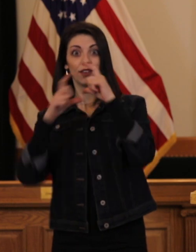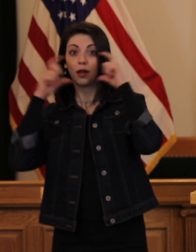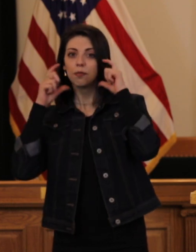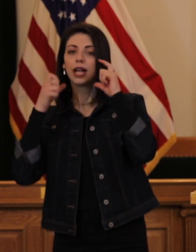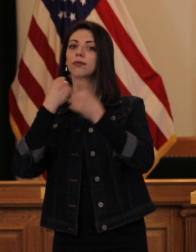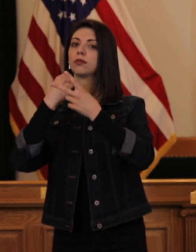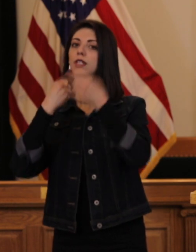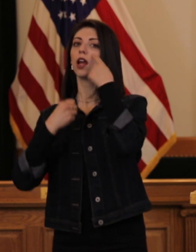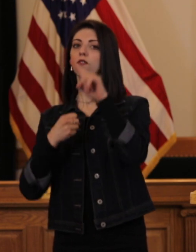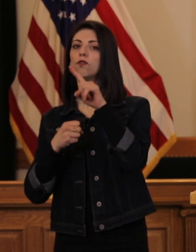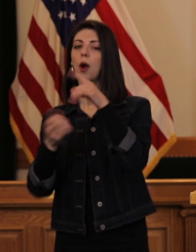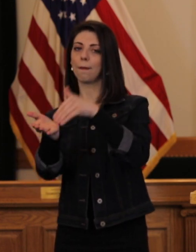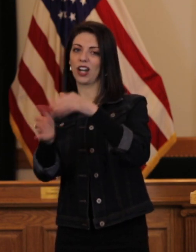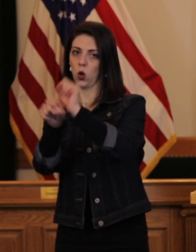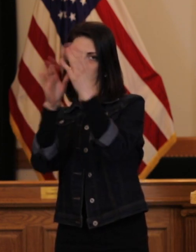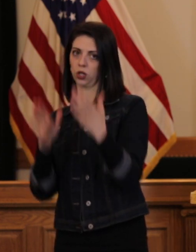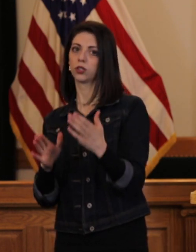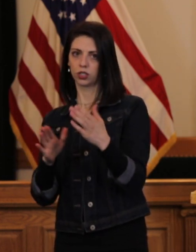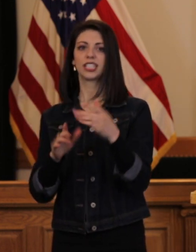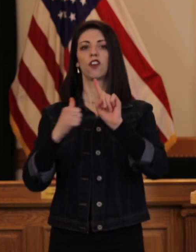workers. Renee and Diane.